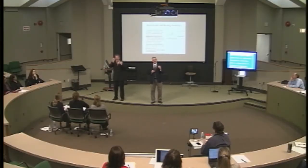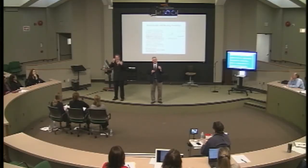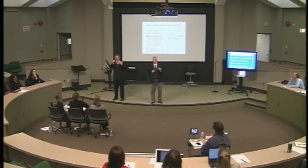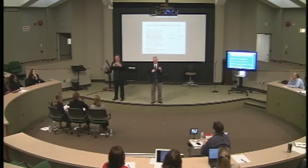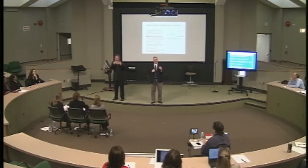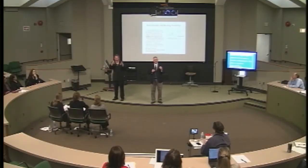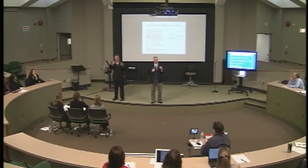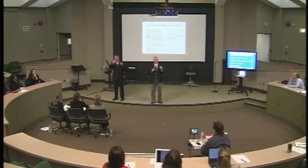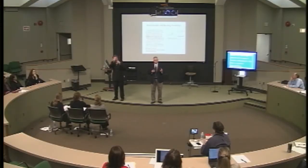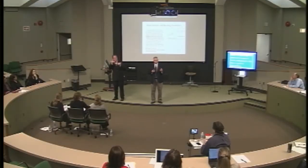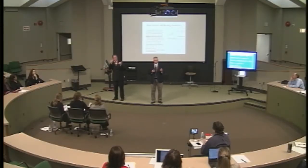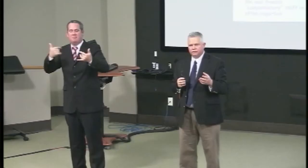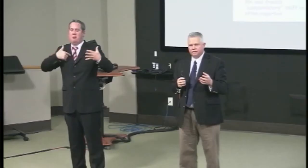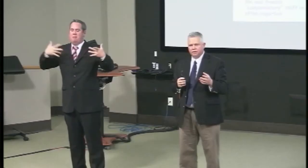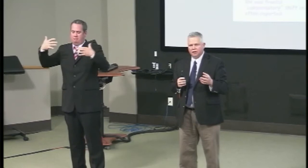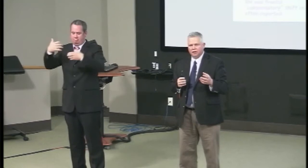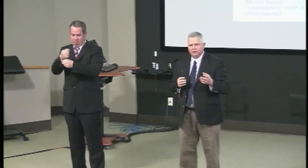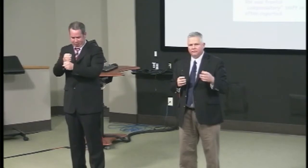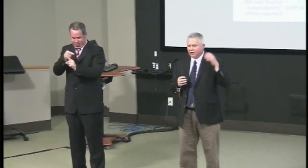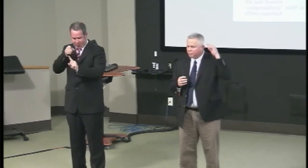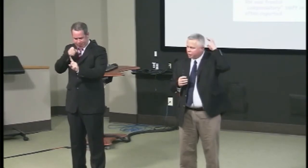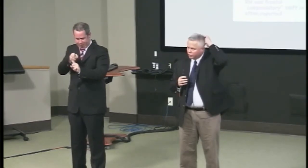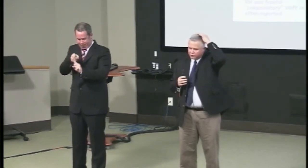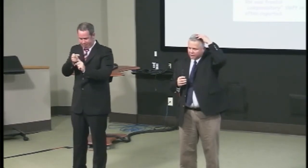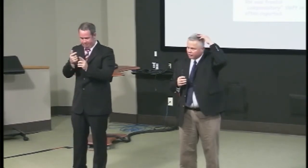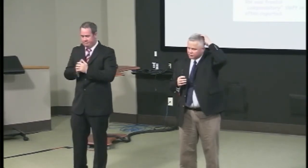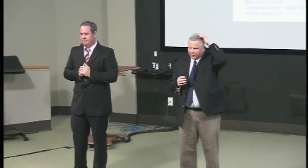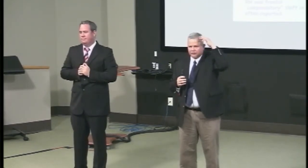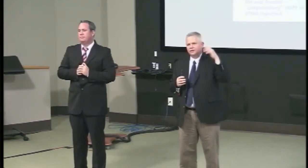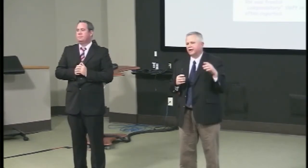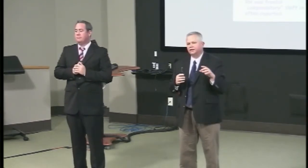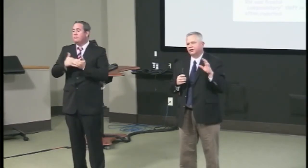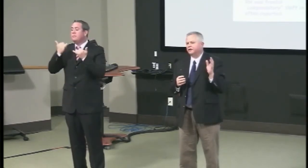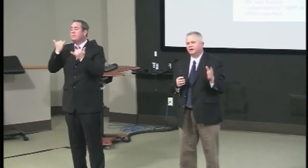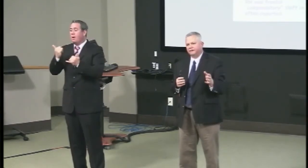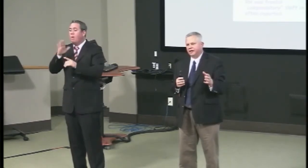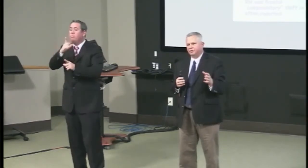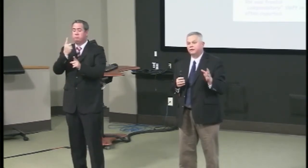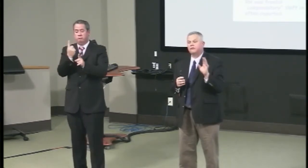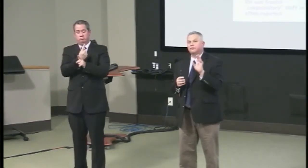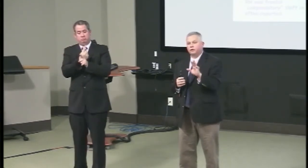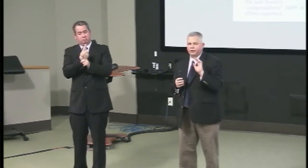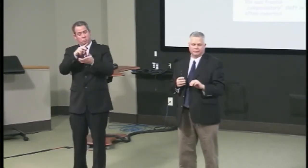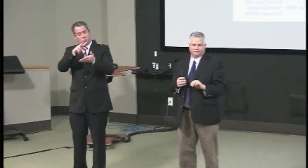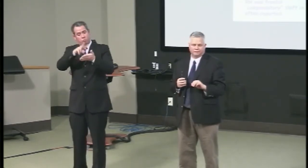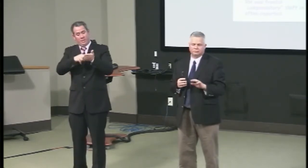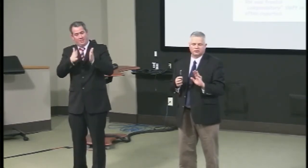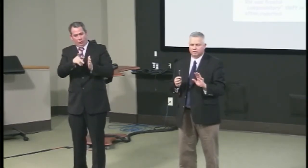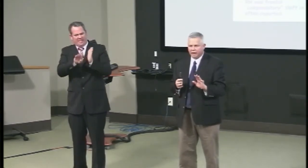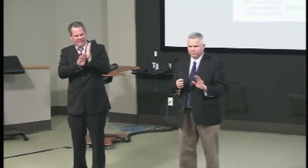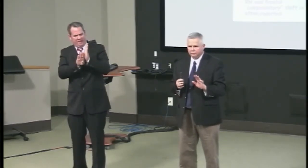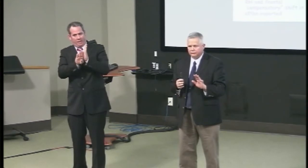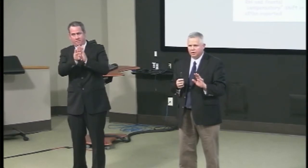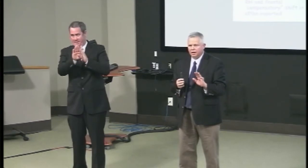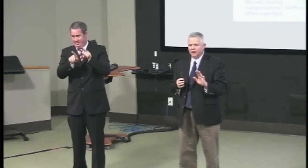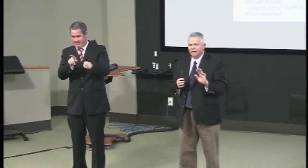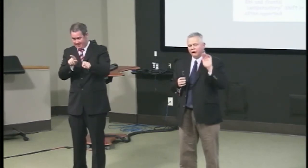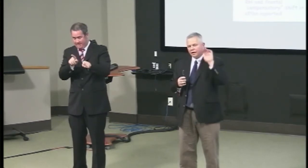Typically, developing readers develop a good deal of specialization in the left hemisphere for reading. There's no